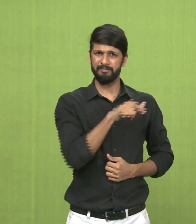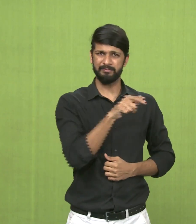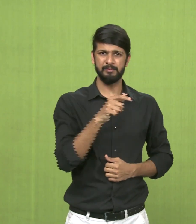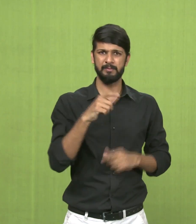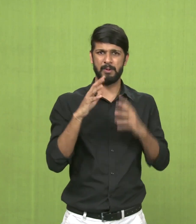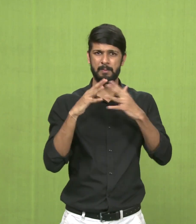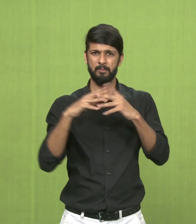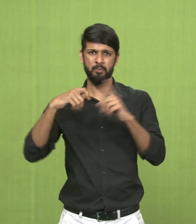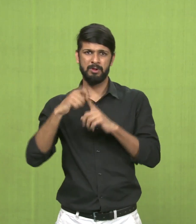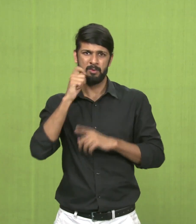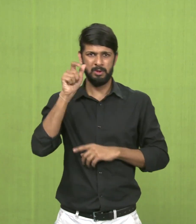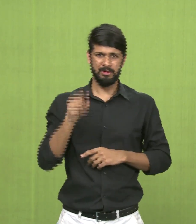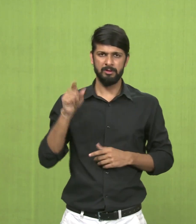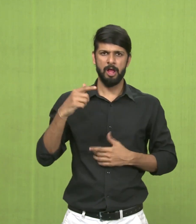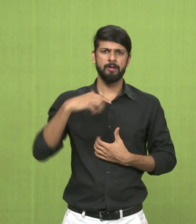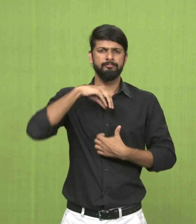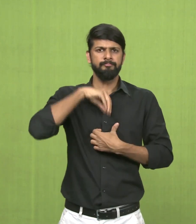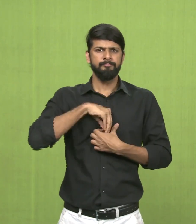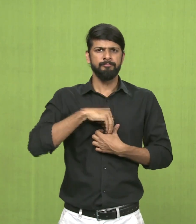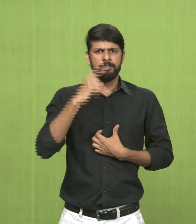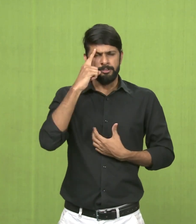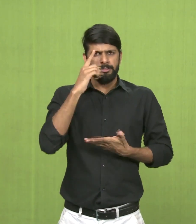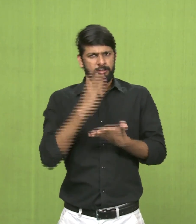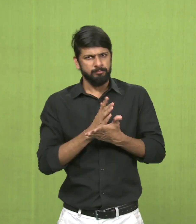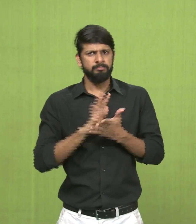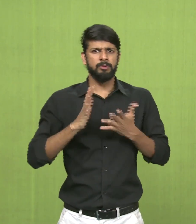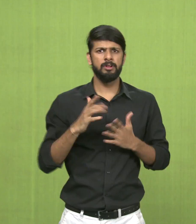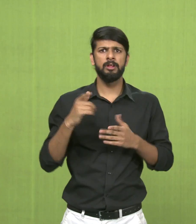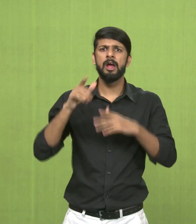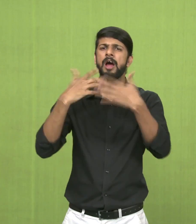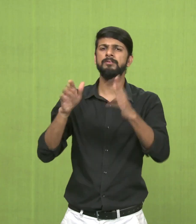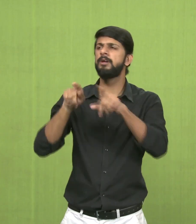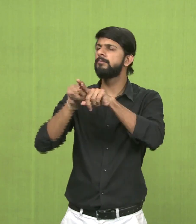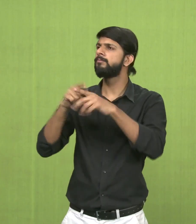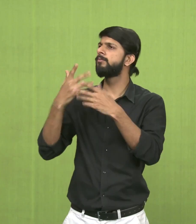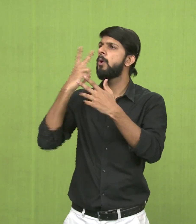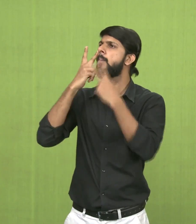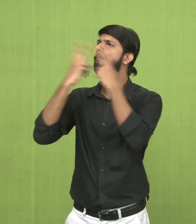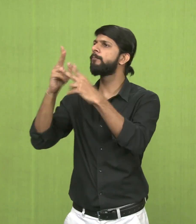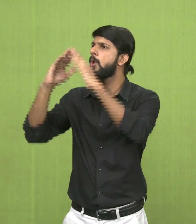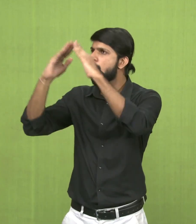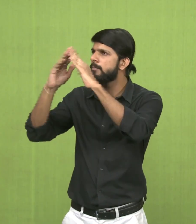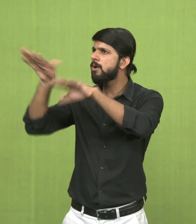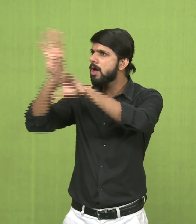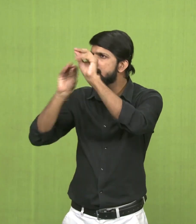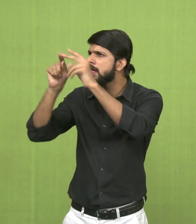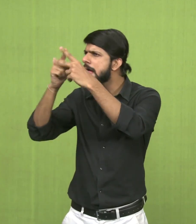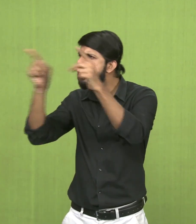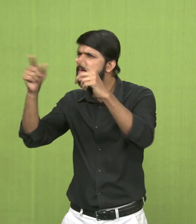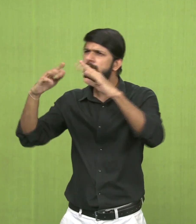The artist believed that all artists should follow inner voice and not